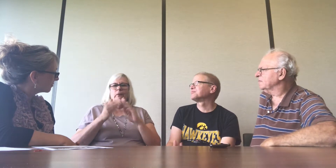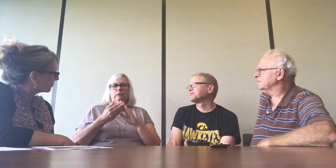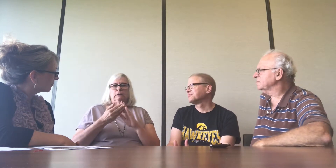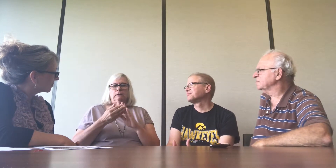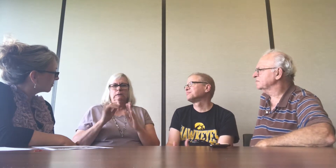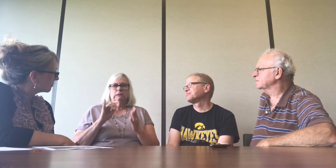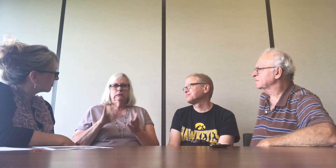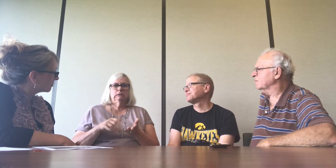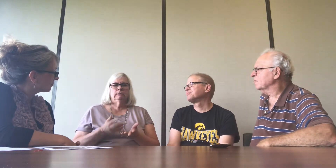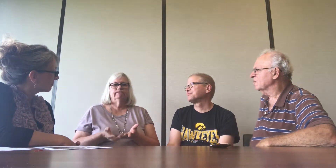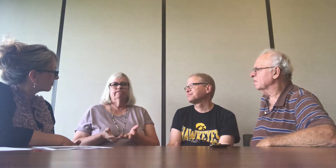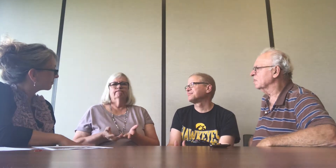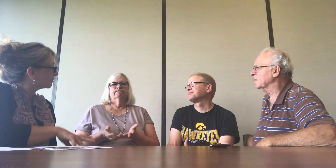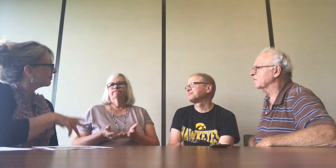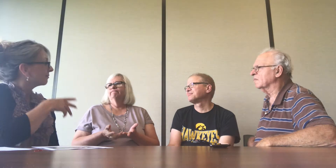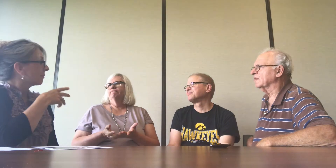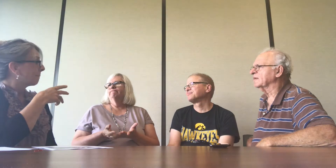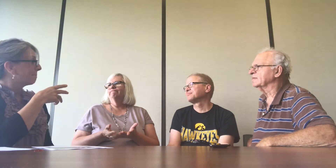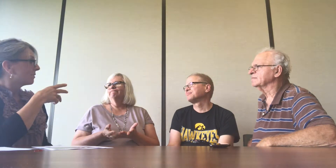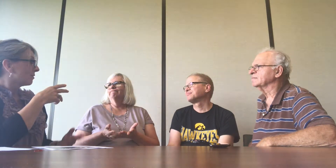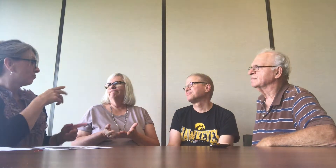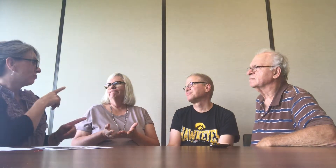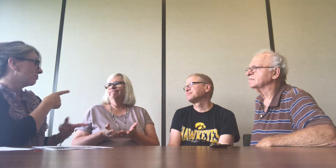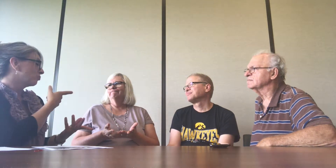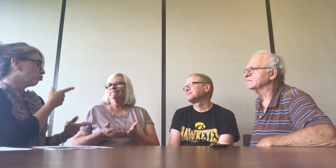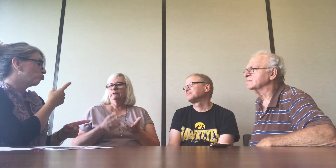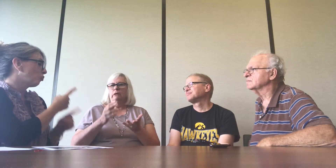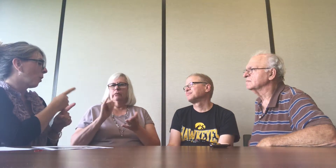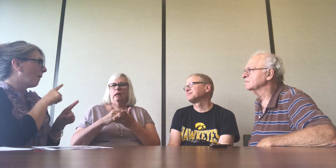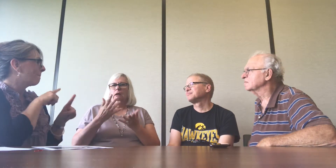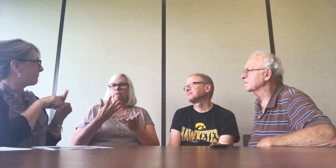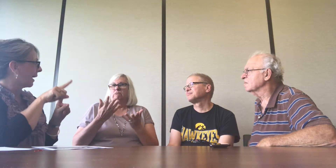that DIAA isn't involved much with the deaf community.